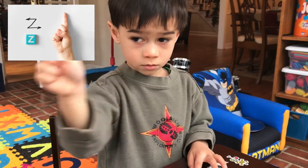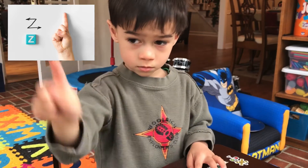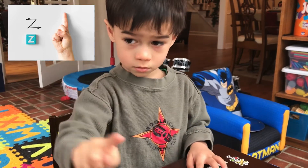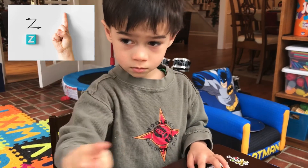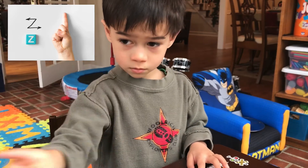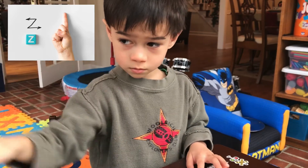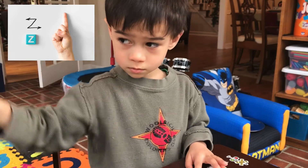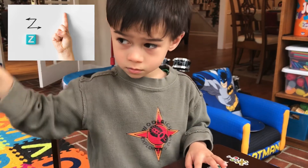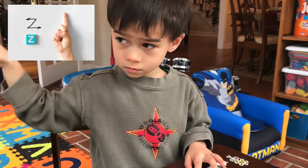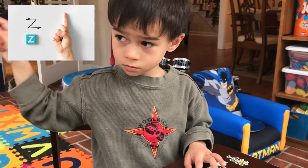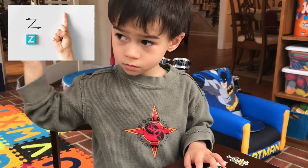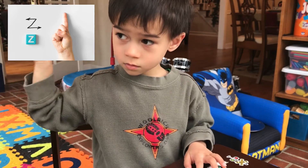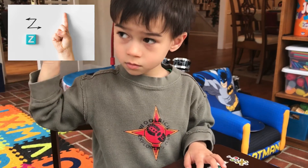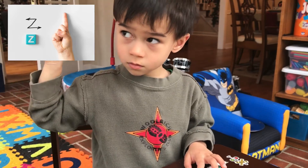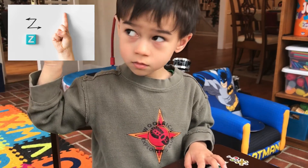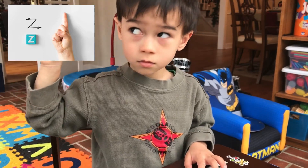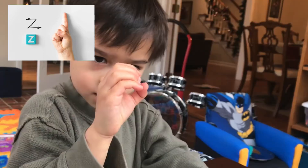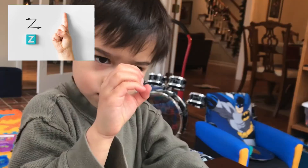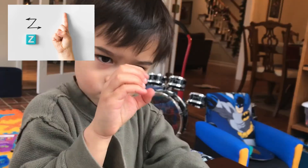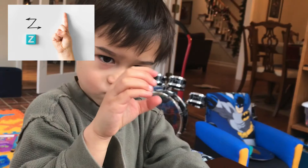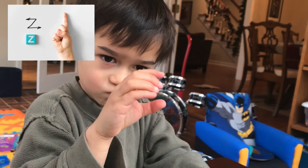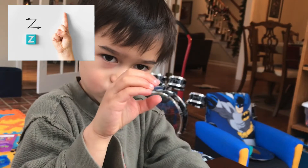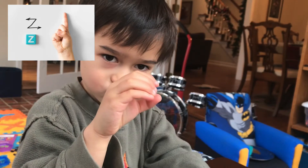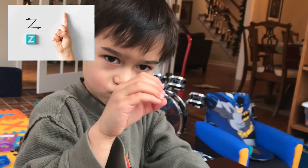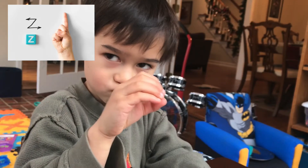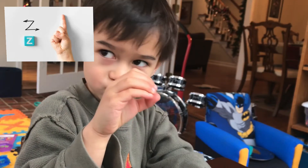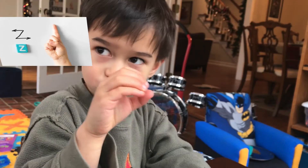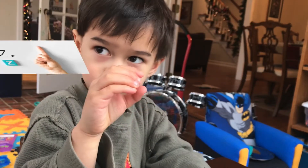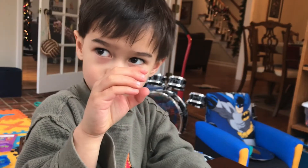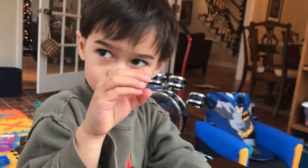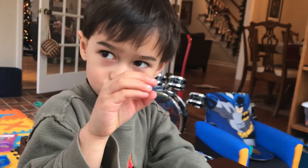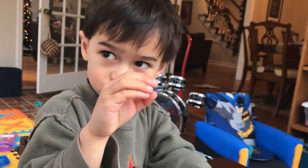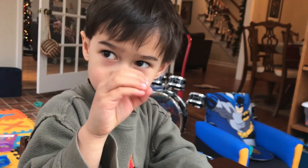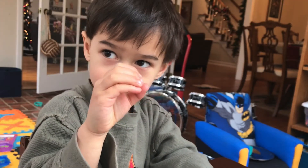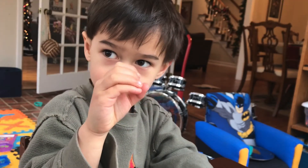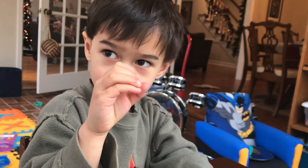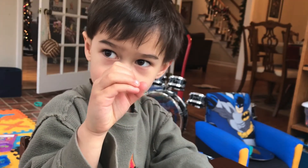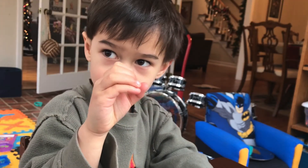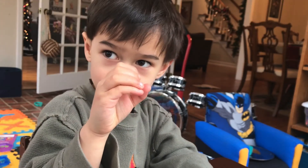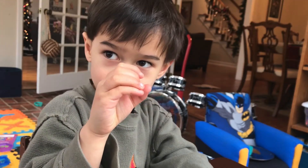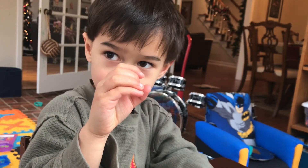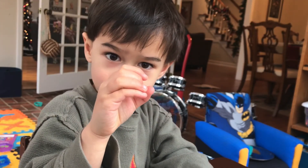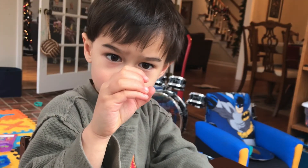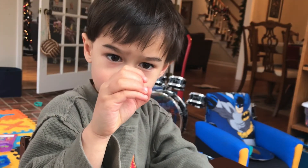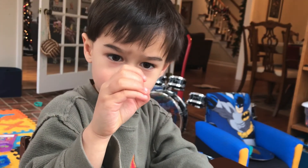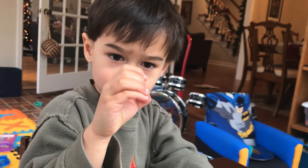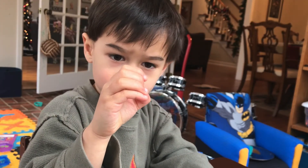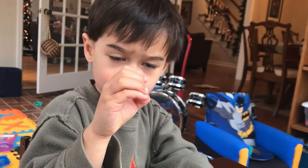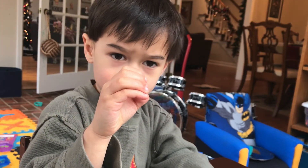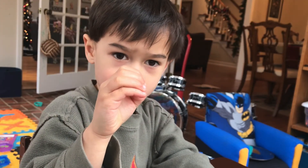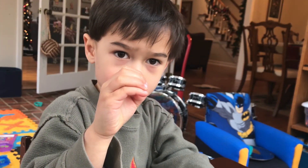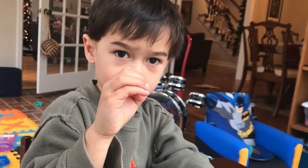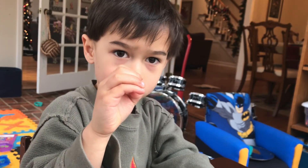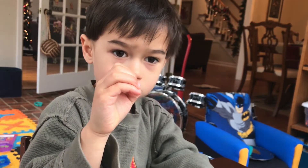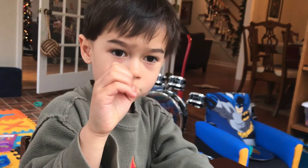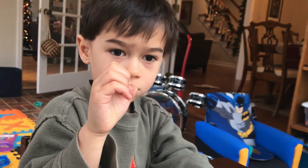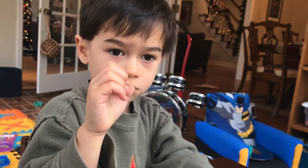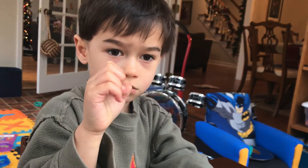Very good. All right. Can you spell happy day with G?